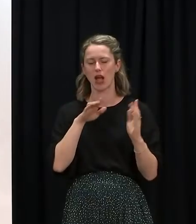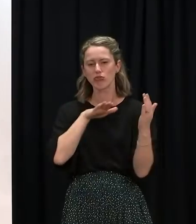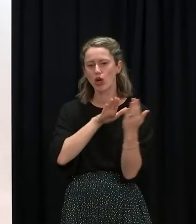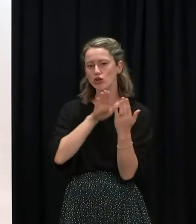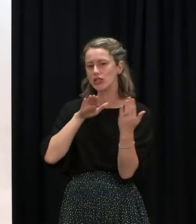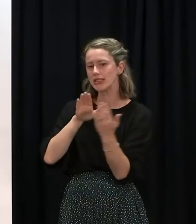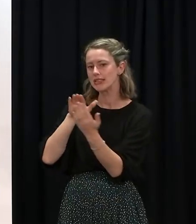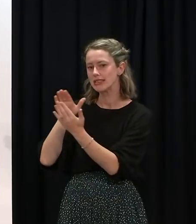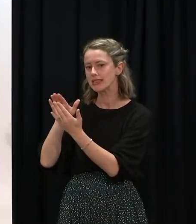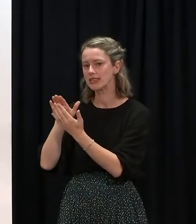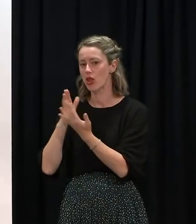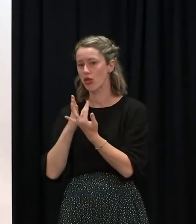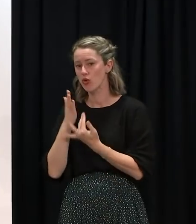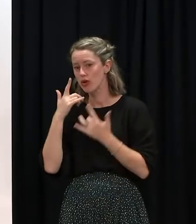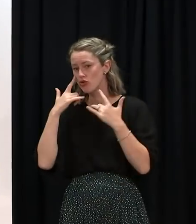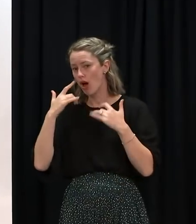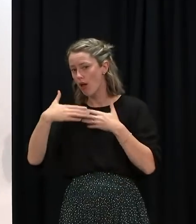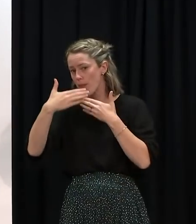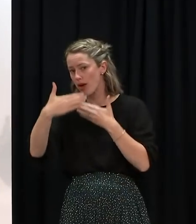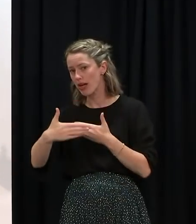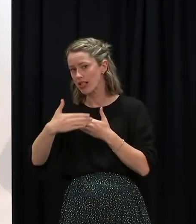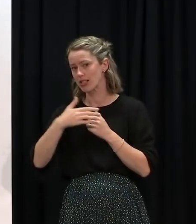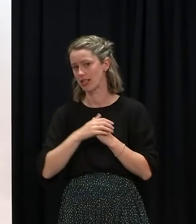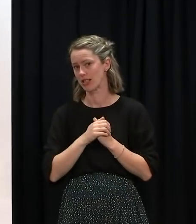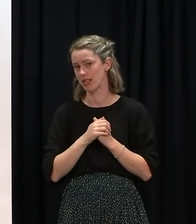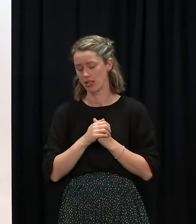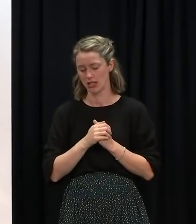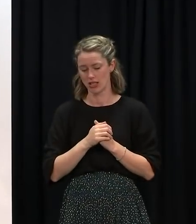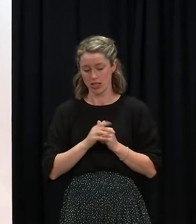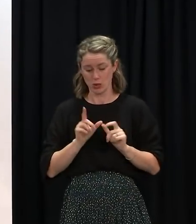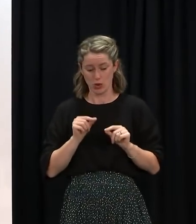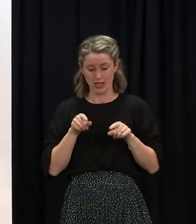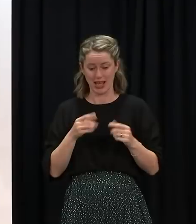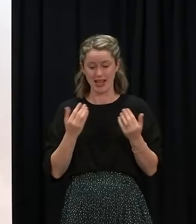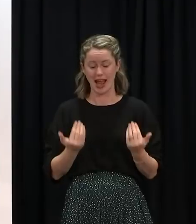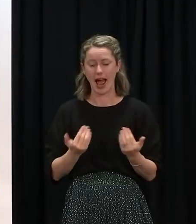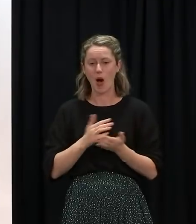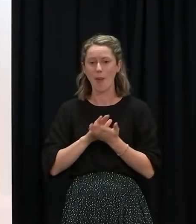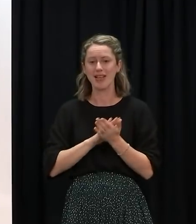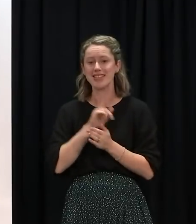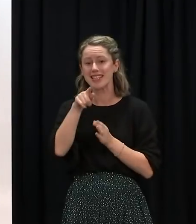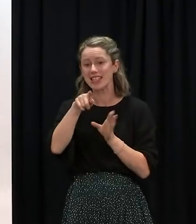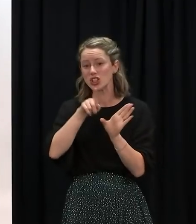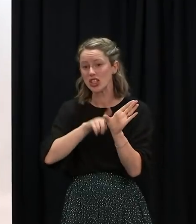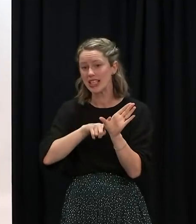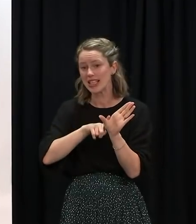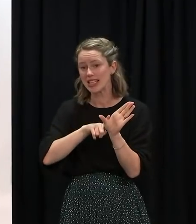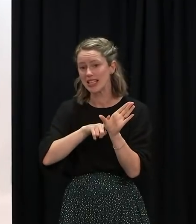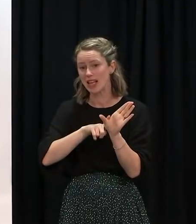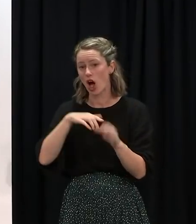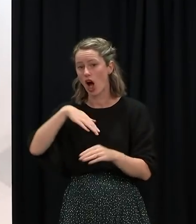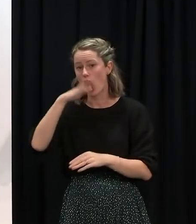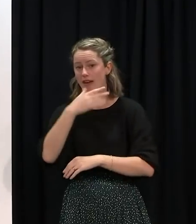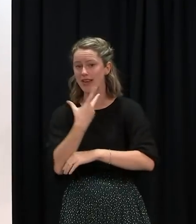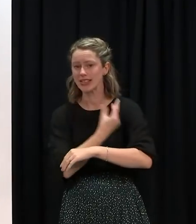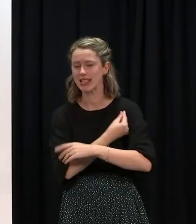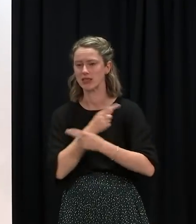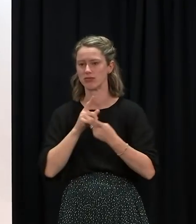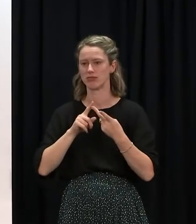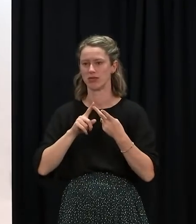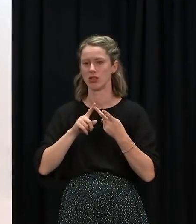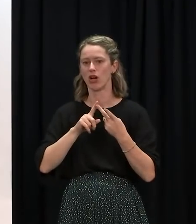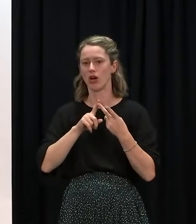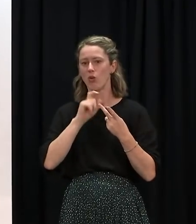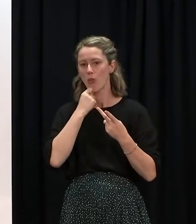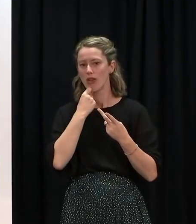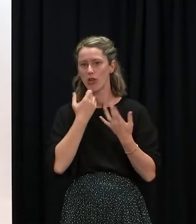approaches through the trial period. And the fact that we're doing that now means that next year we'll have a higher rate of vaccination. We'll have a good high rate of